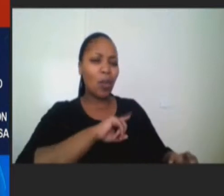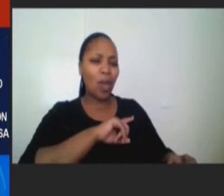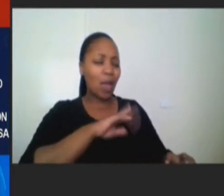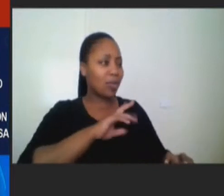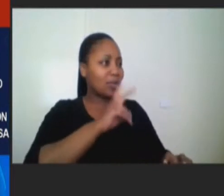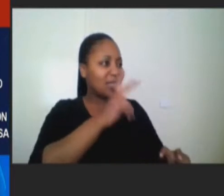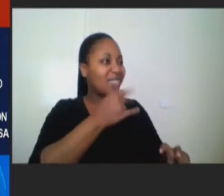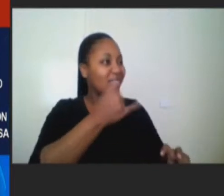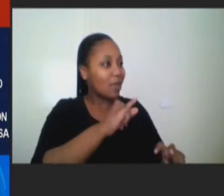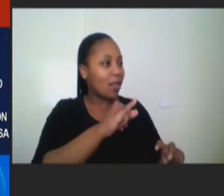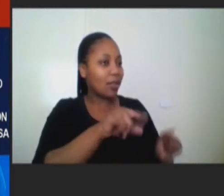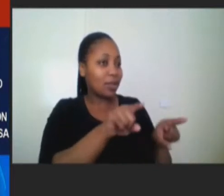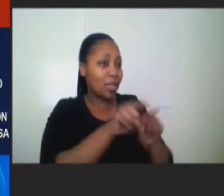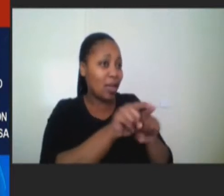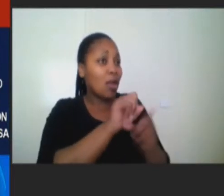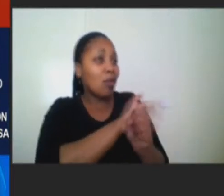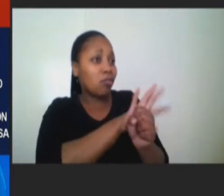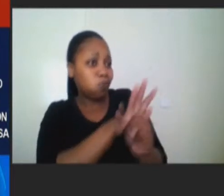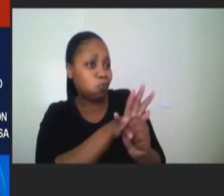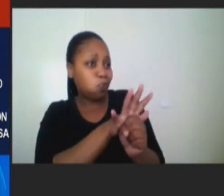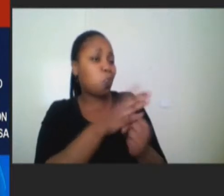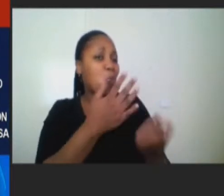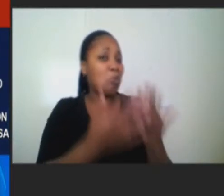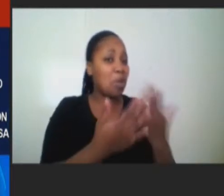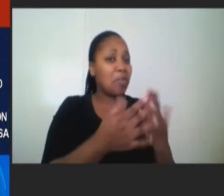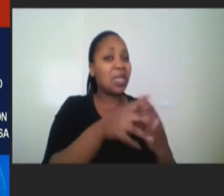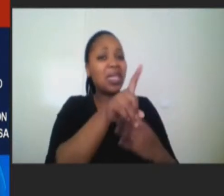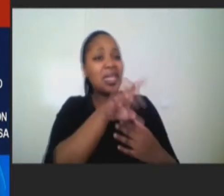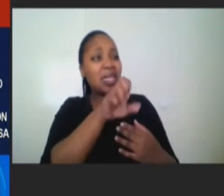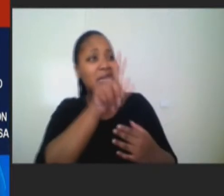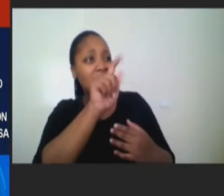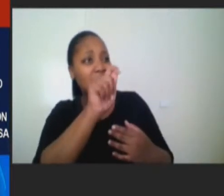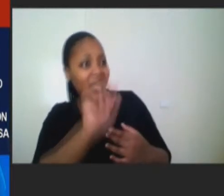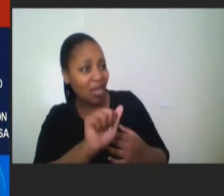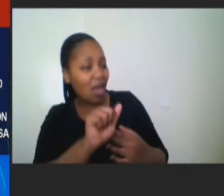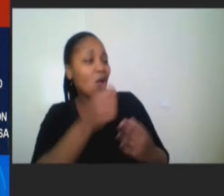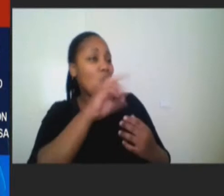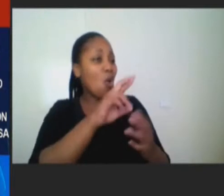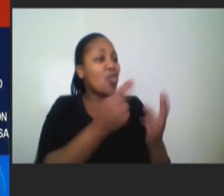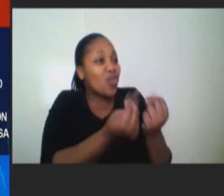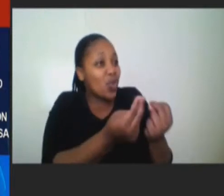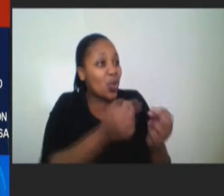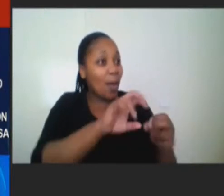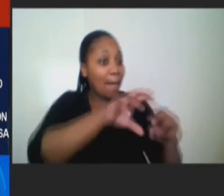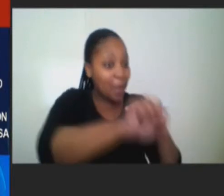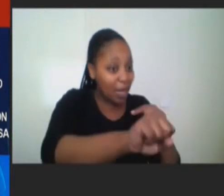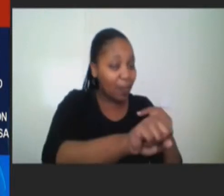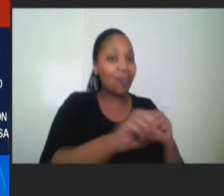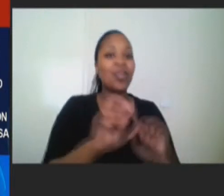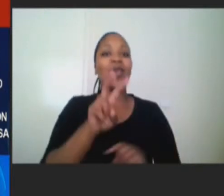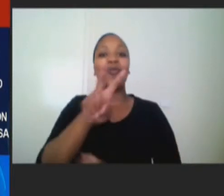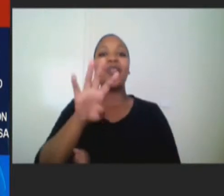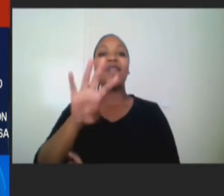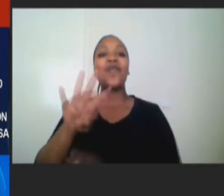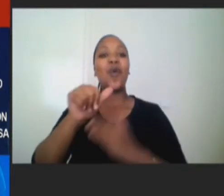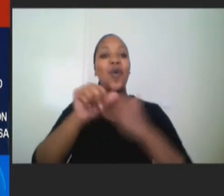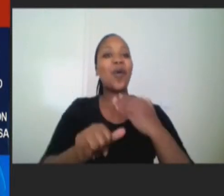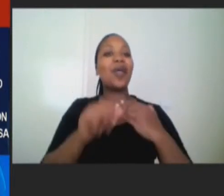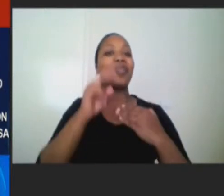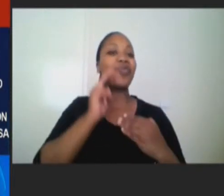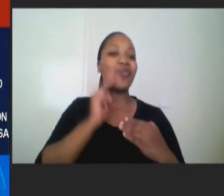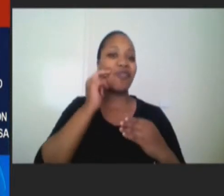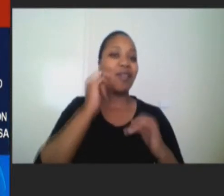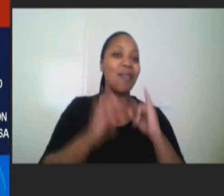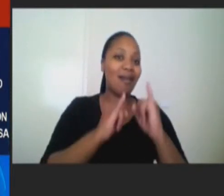behaving. And so on the 24th was the first time that our laboratories were able to definitively show that what